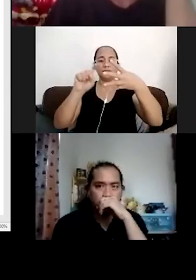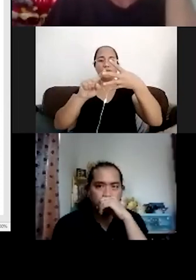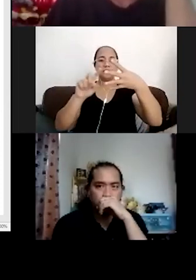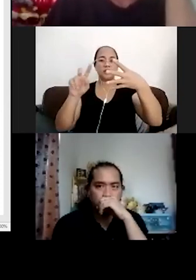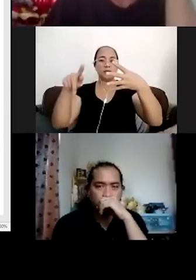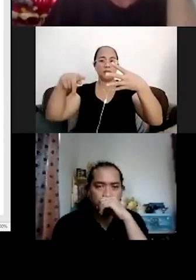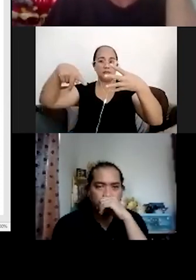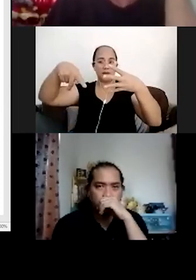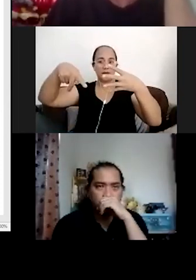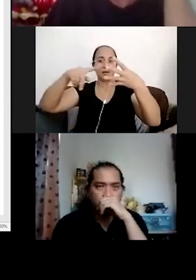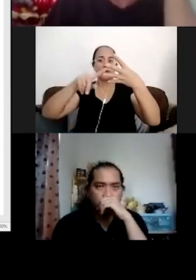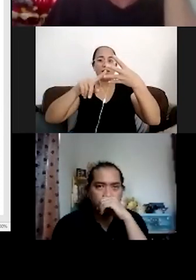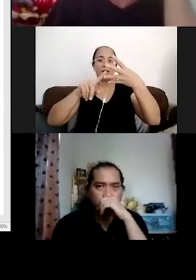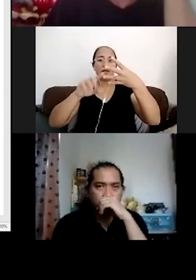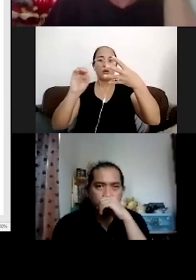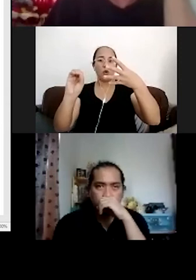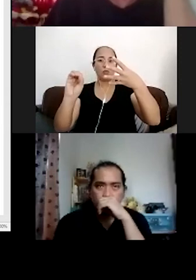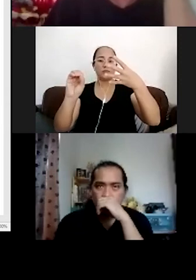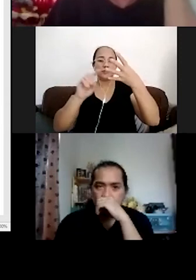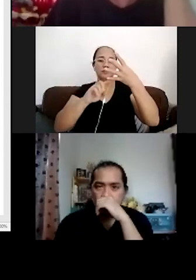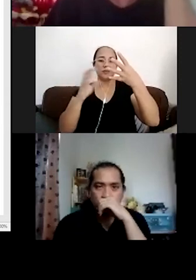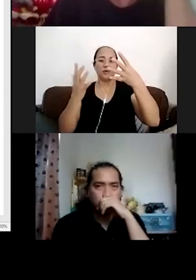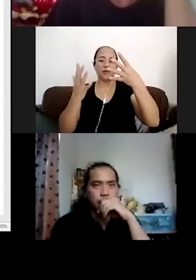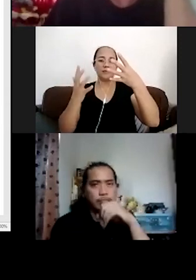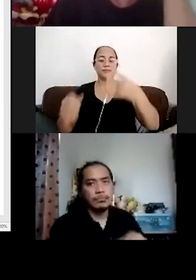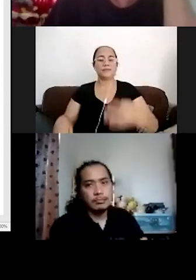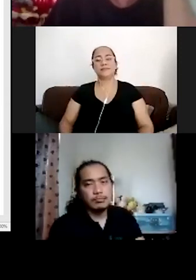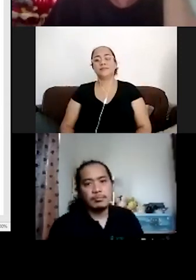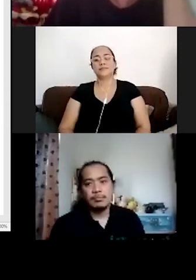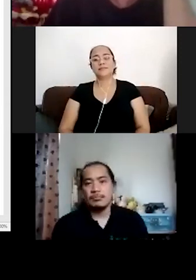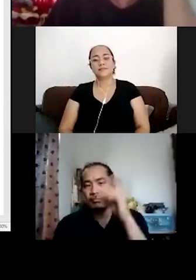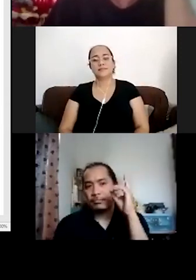predicate, C, an object, D, none of the above.